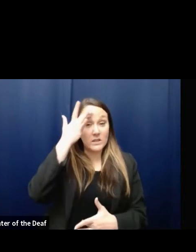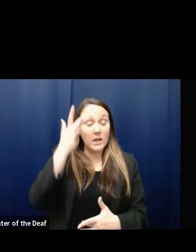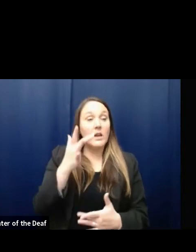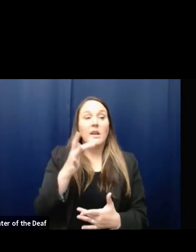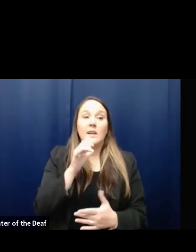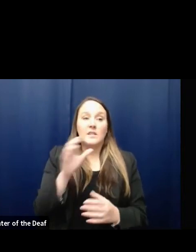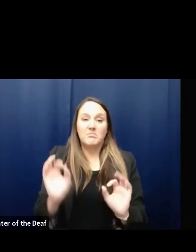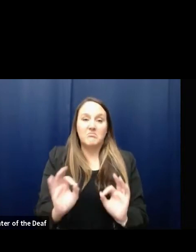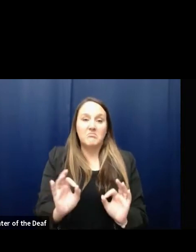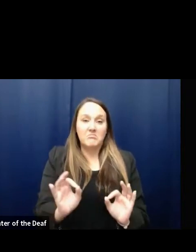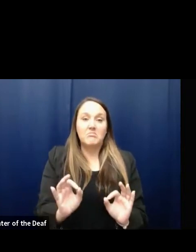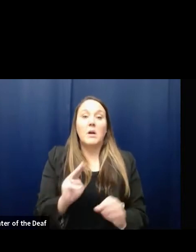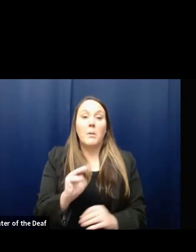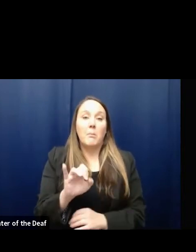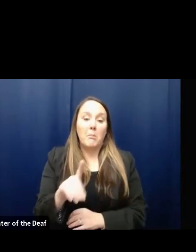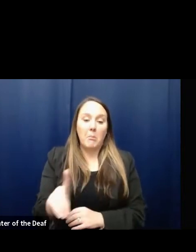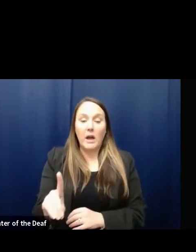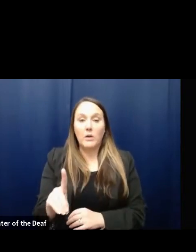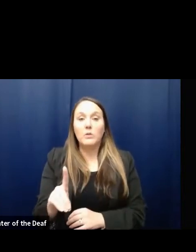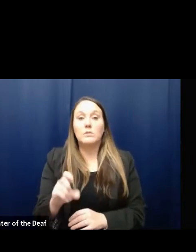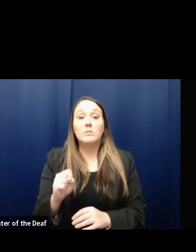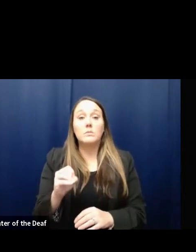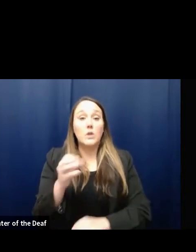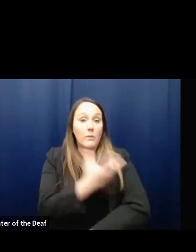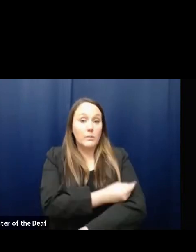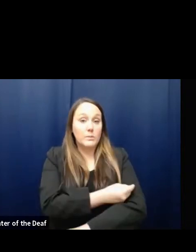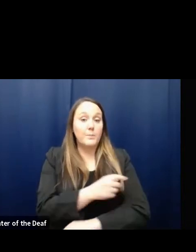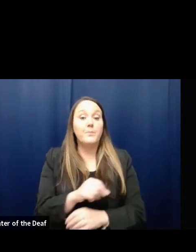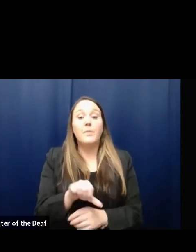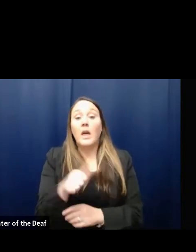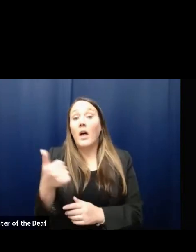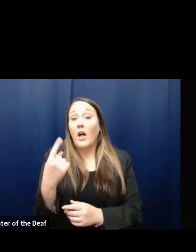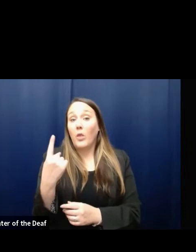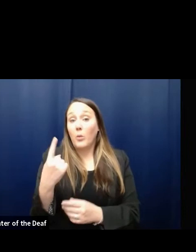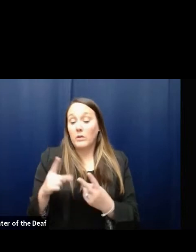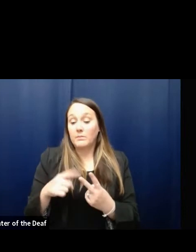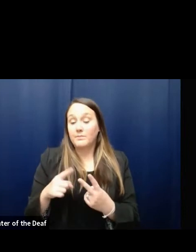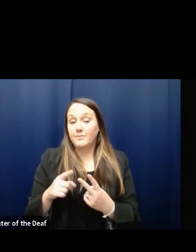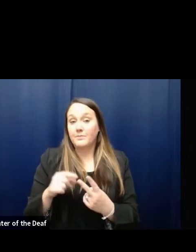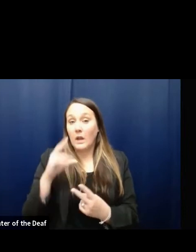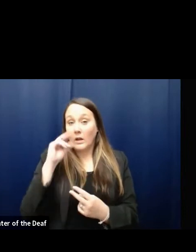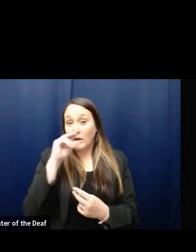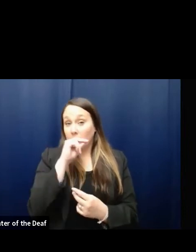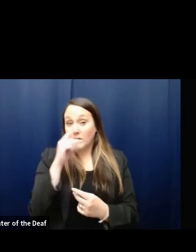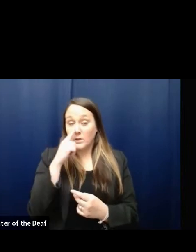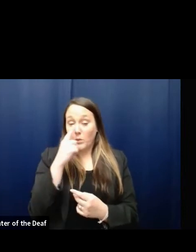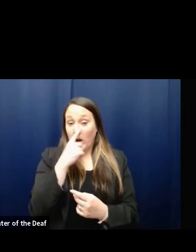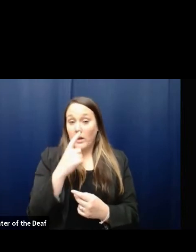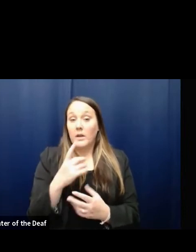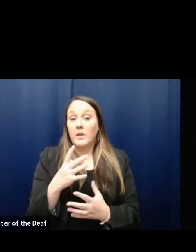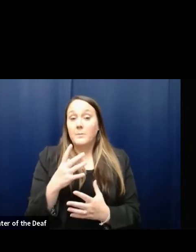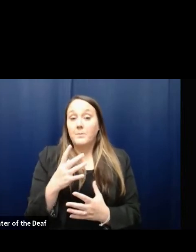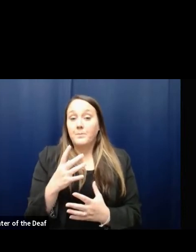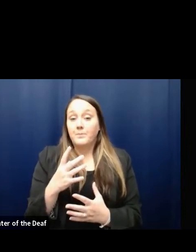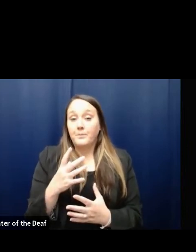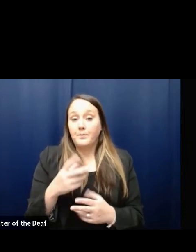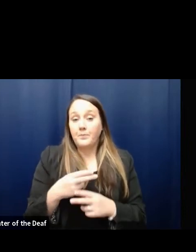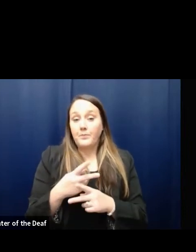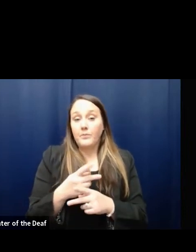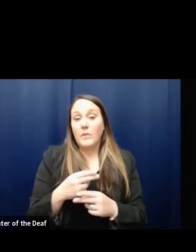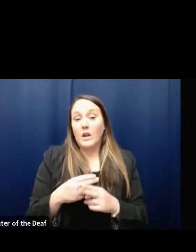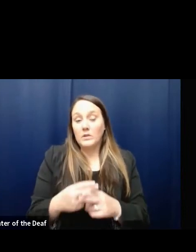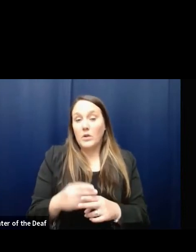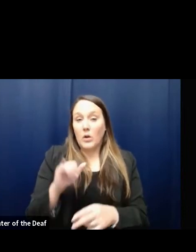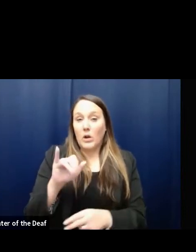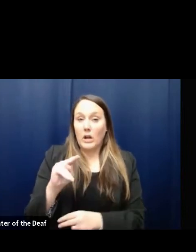get your flu shot. The other kind of flu shot we have is the nasal spray that we've used for years in schools. It's called an attenuated virus. So